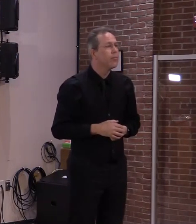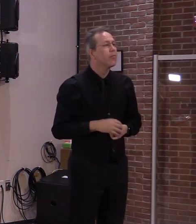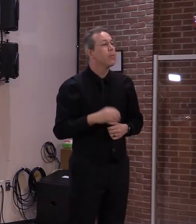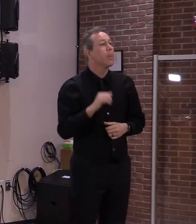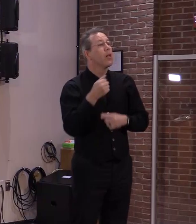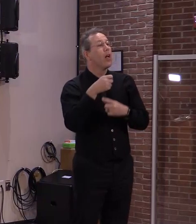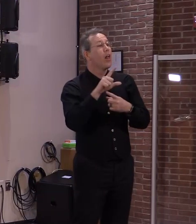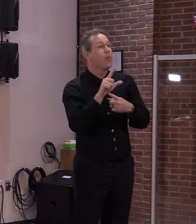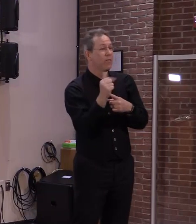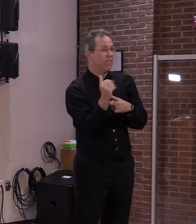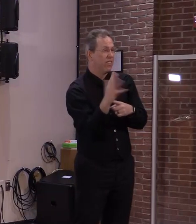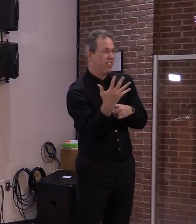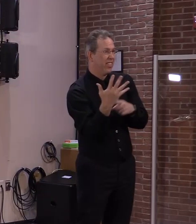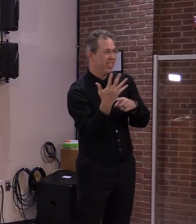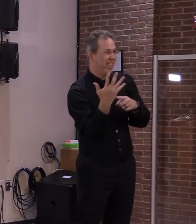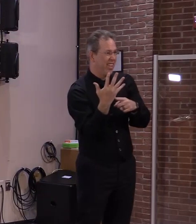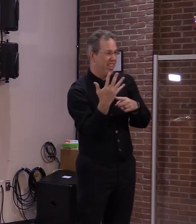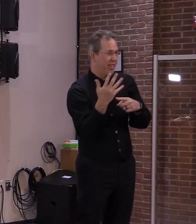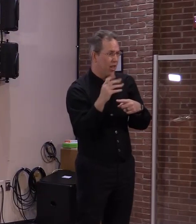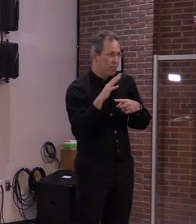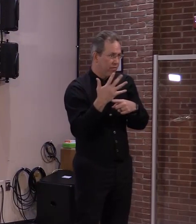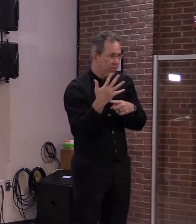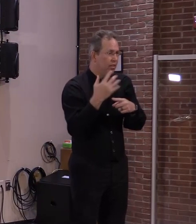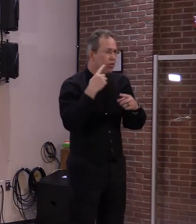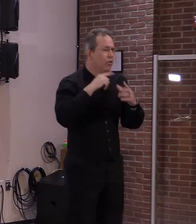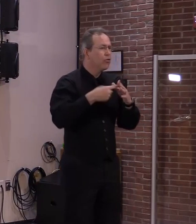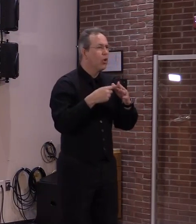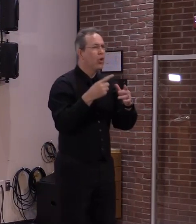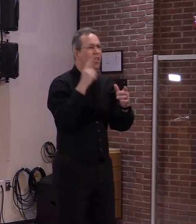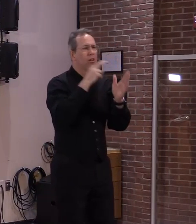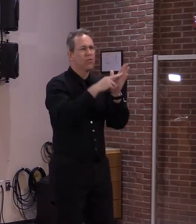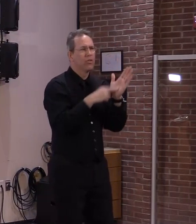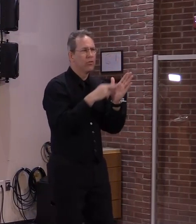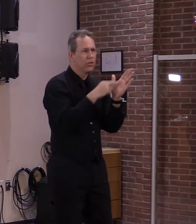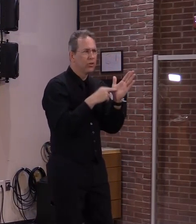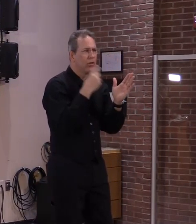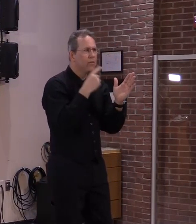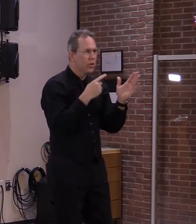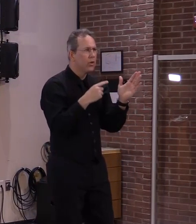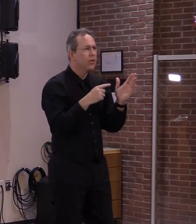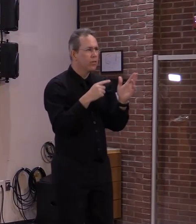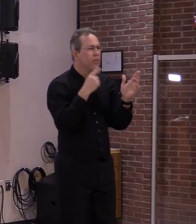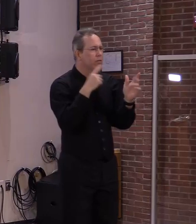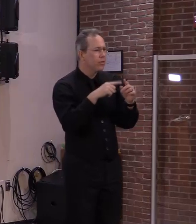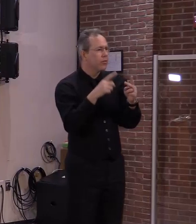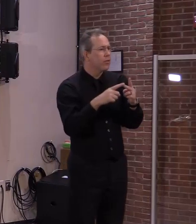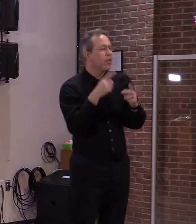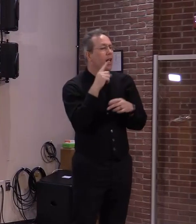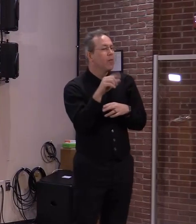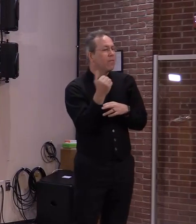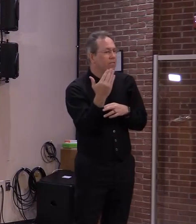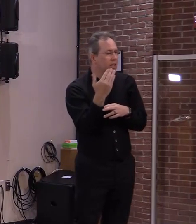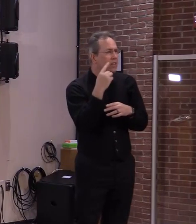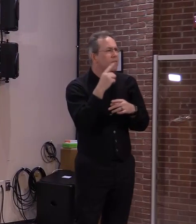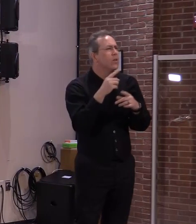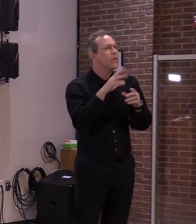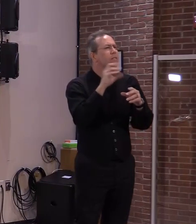at 8:15 a.m. I encourage everyone to go ahead and create an account online